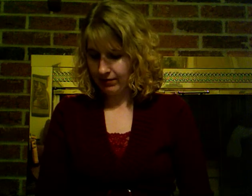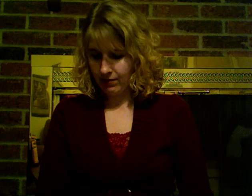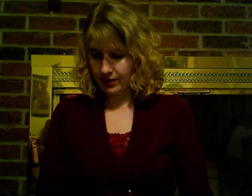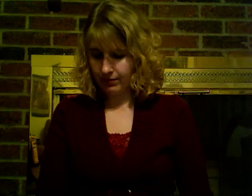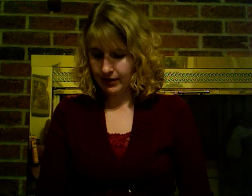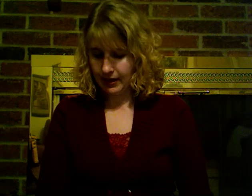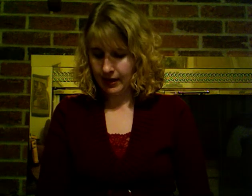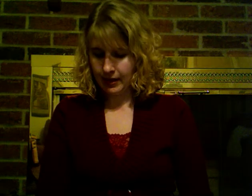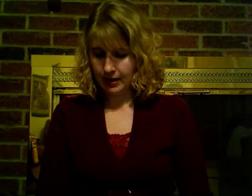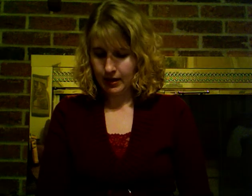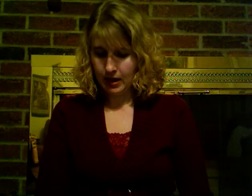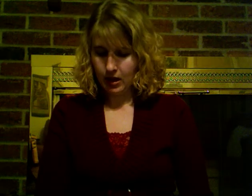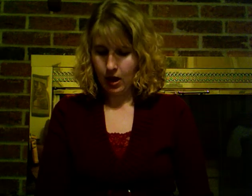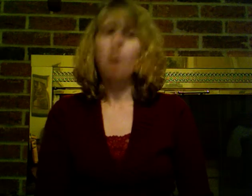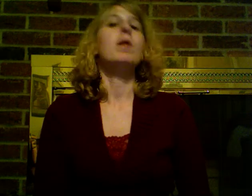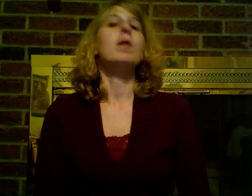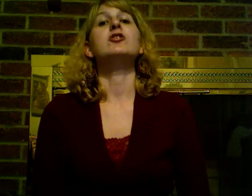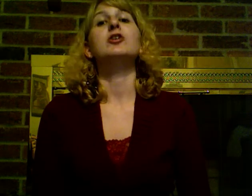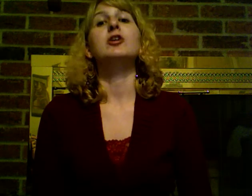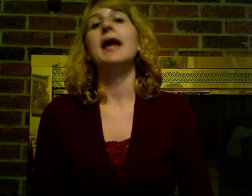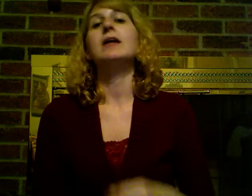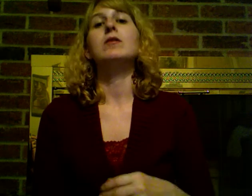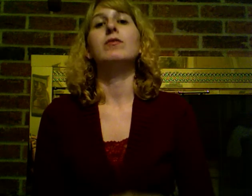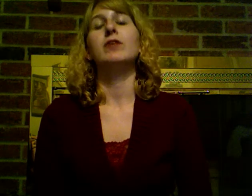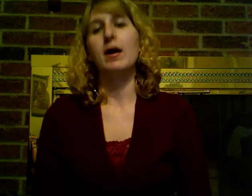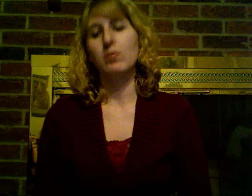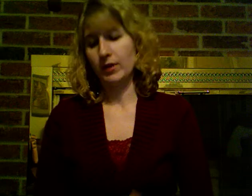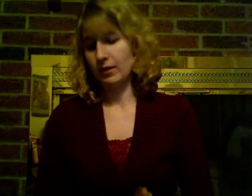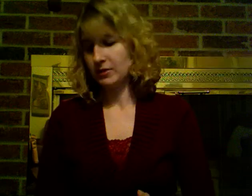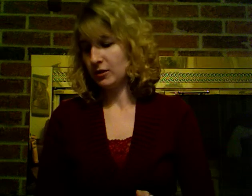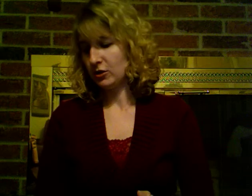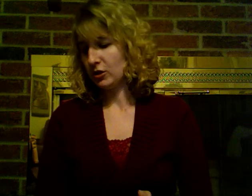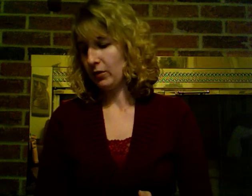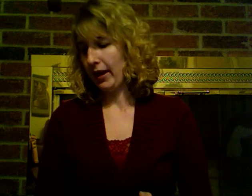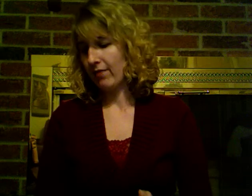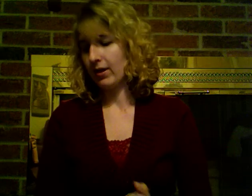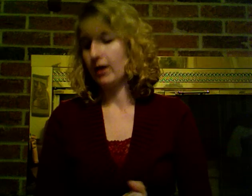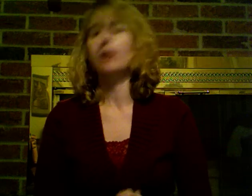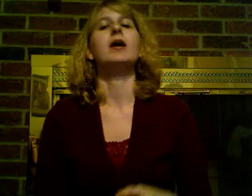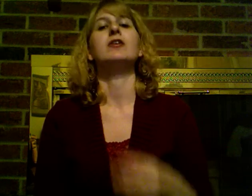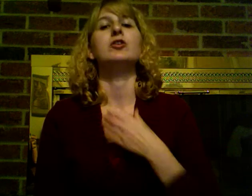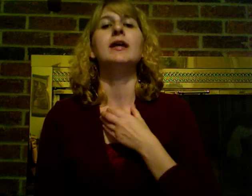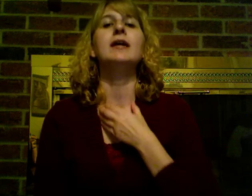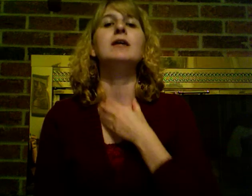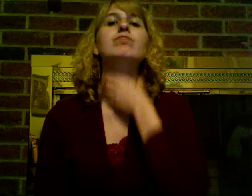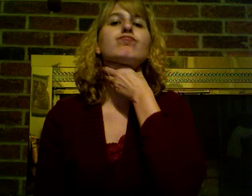covered everything. Oh, our turtleneck. I forgot, when it comes to the shirt, we have our turtleneck.